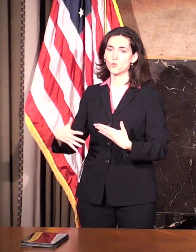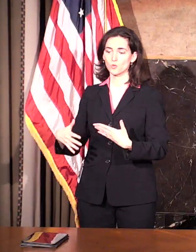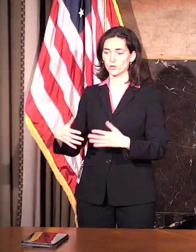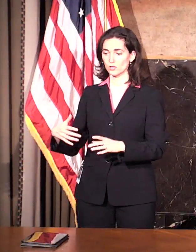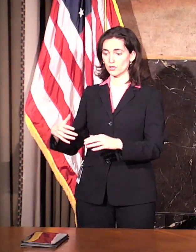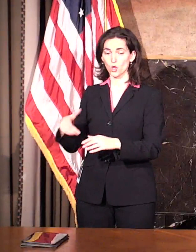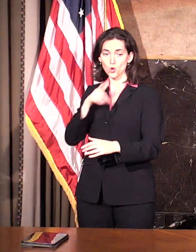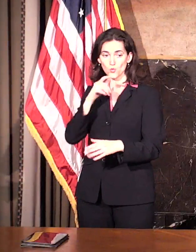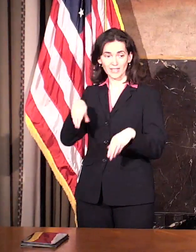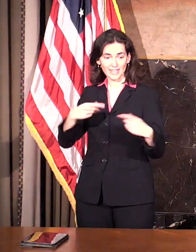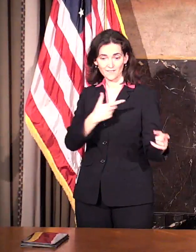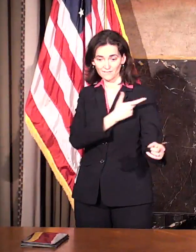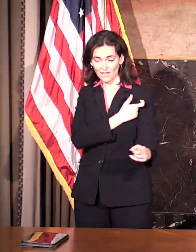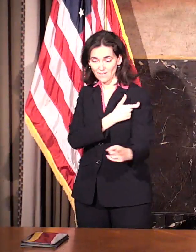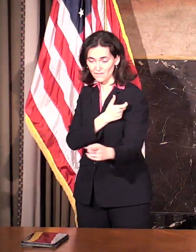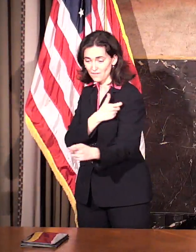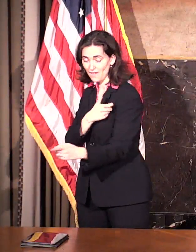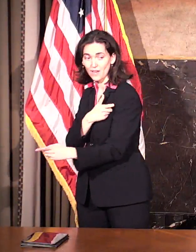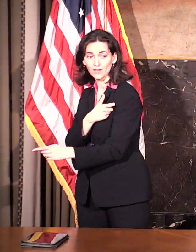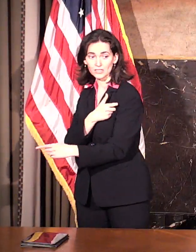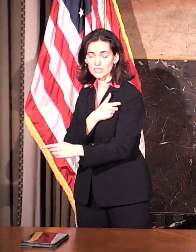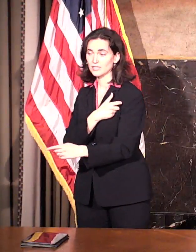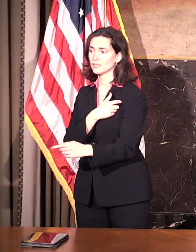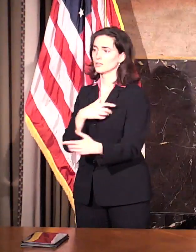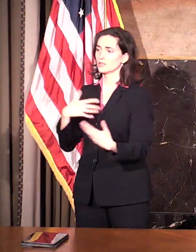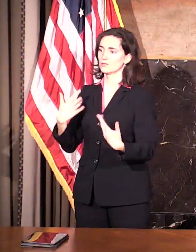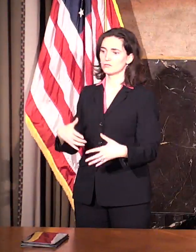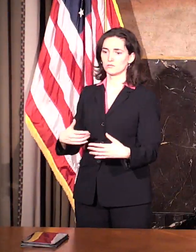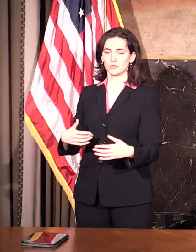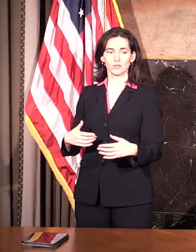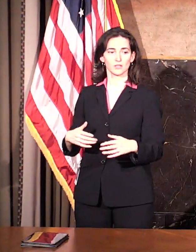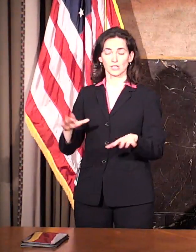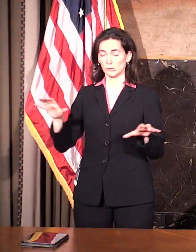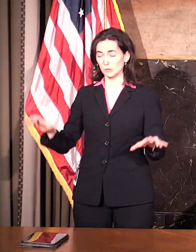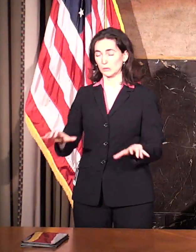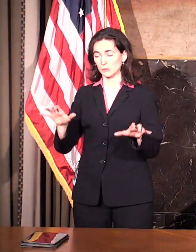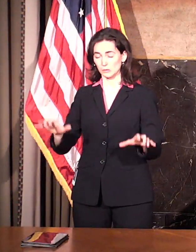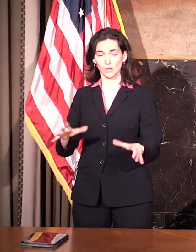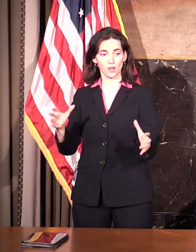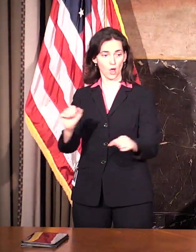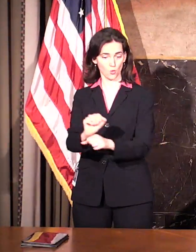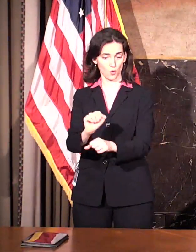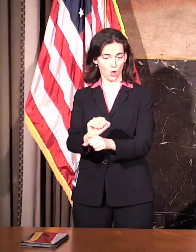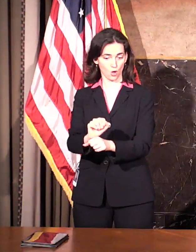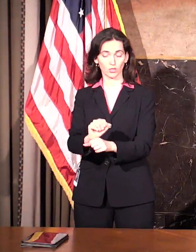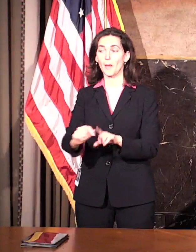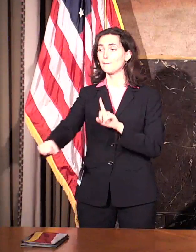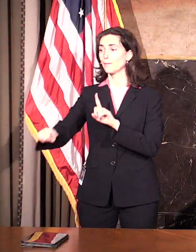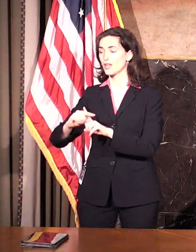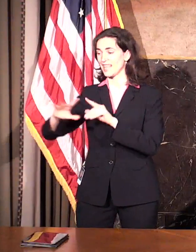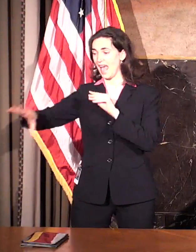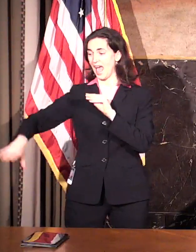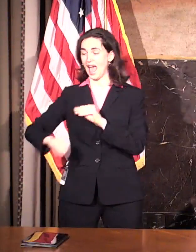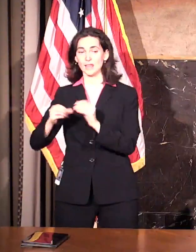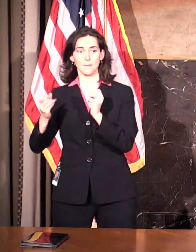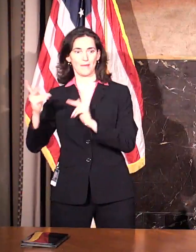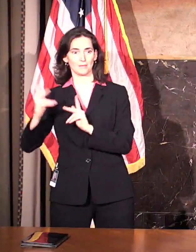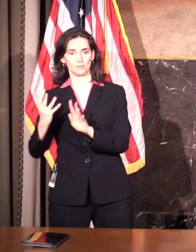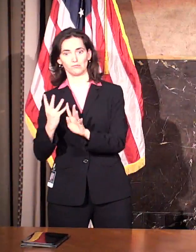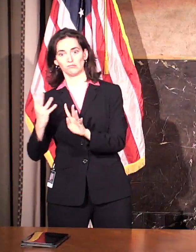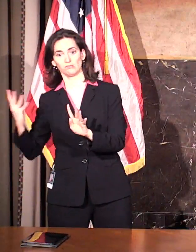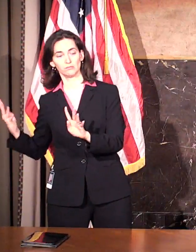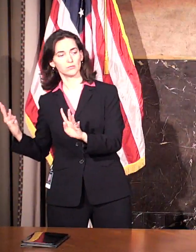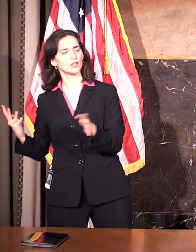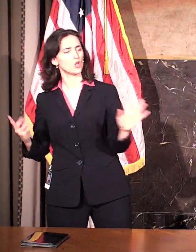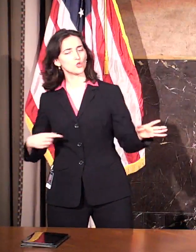a whole new almost 500,000 people. I'm wondering, are you worried about a bottleneck where people aren't going to have access for a week, 2, 3 weeks just because